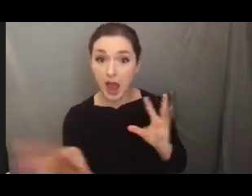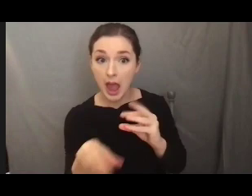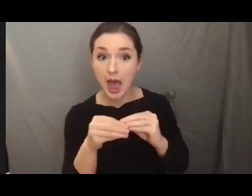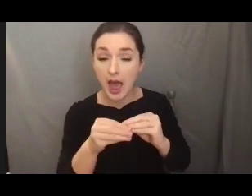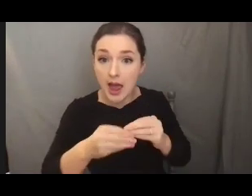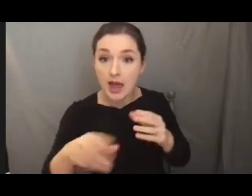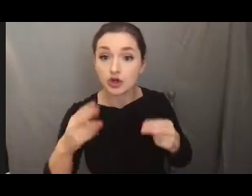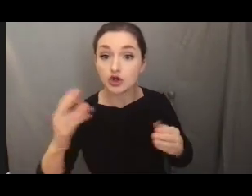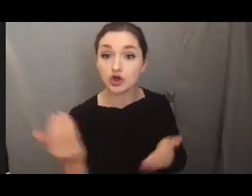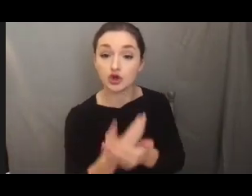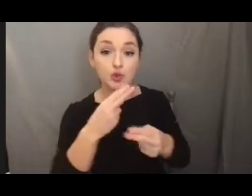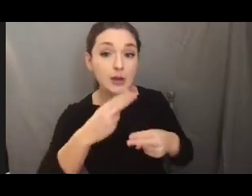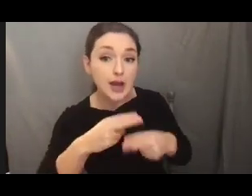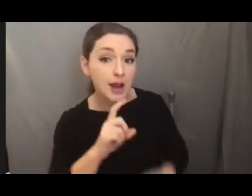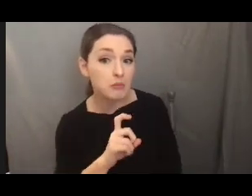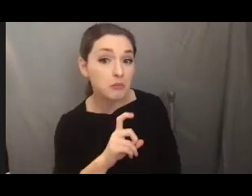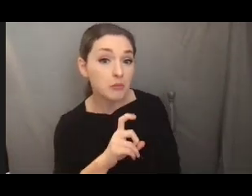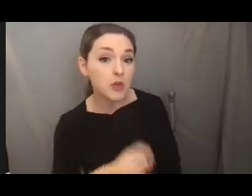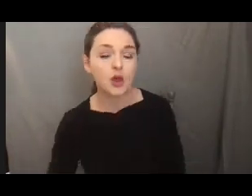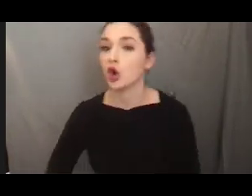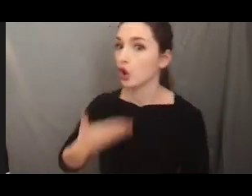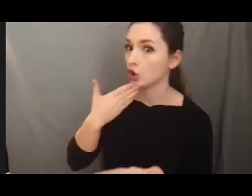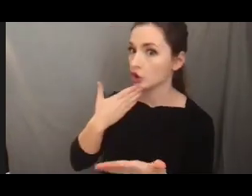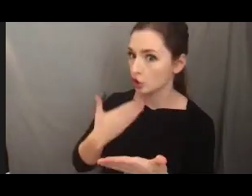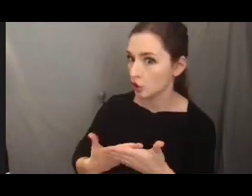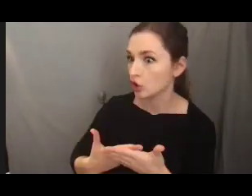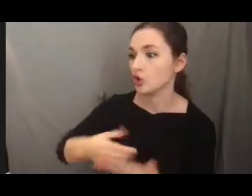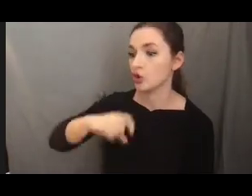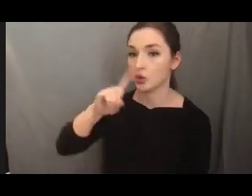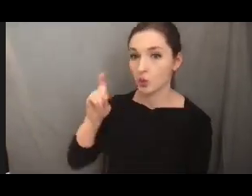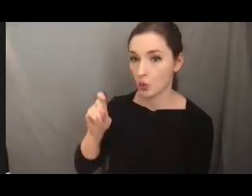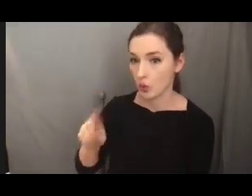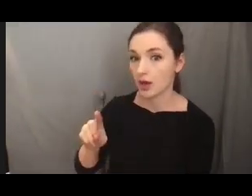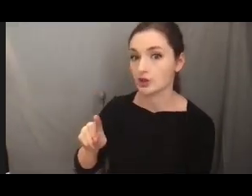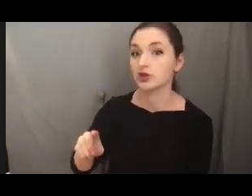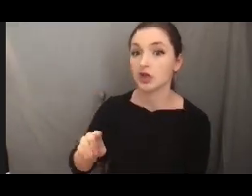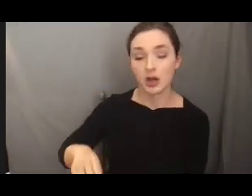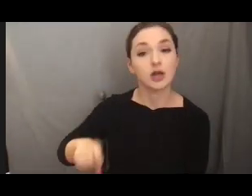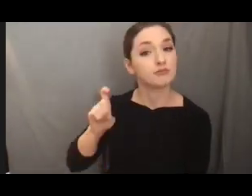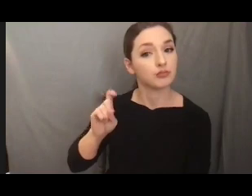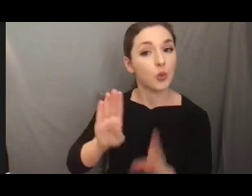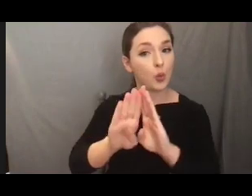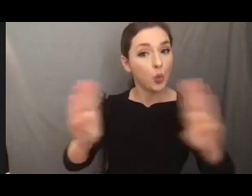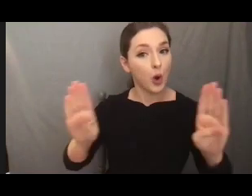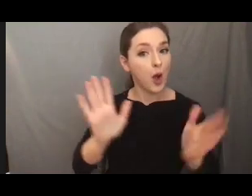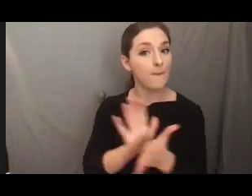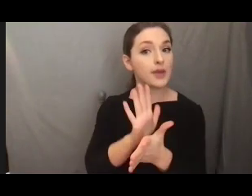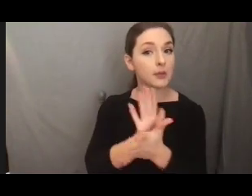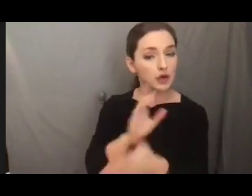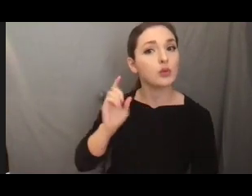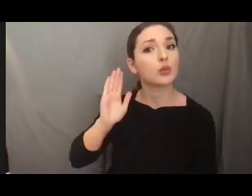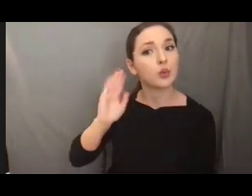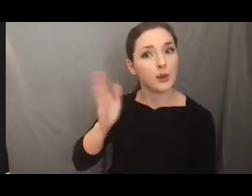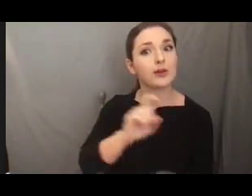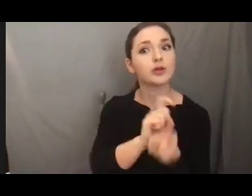question. The wallpaper is supposed to change. It hasn't yet, but I think it was supposed to be every 5 or 7 years, it's supposed to change.